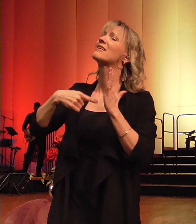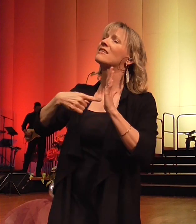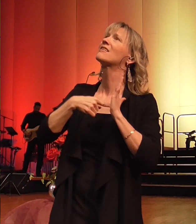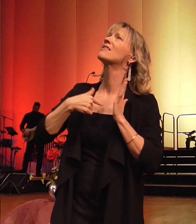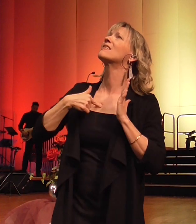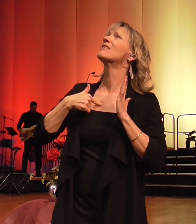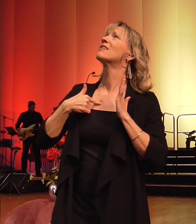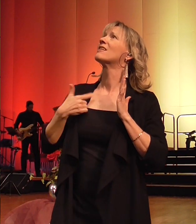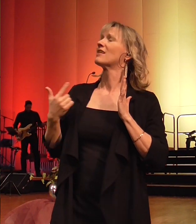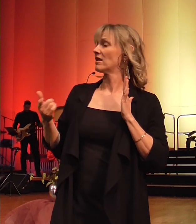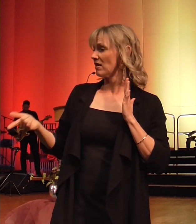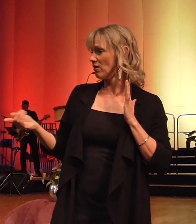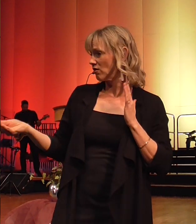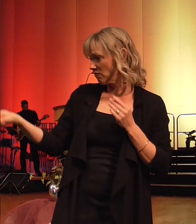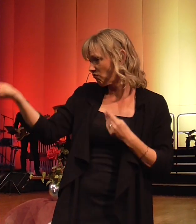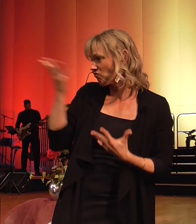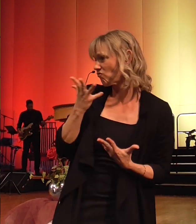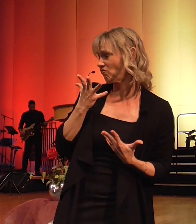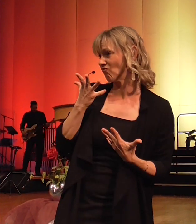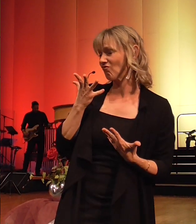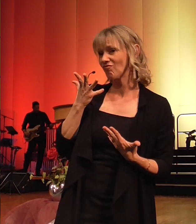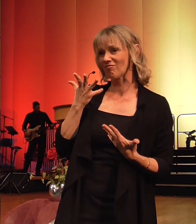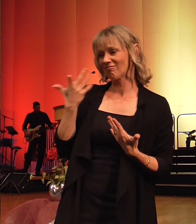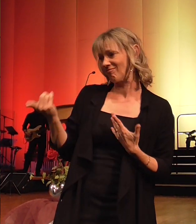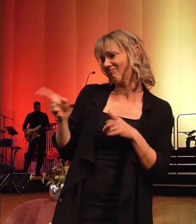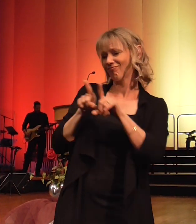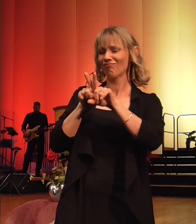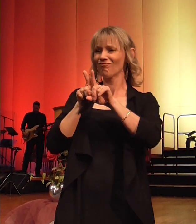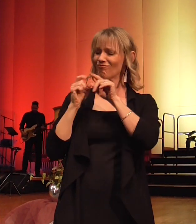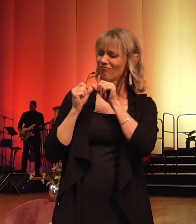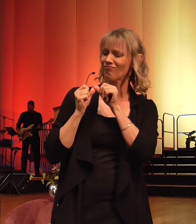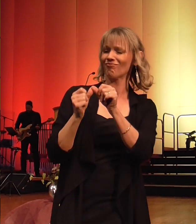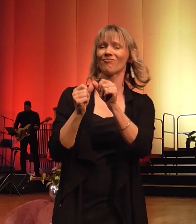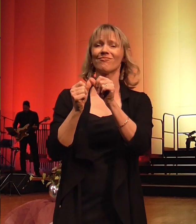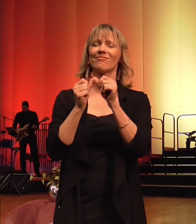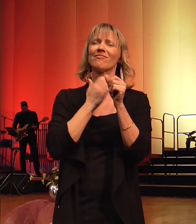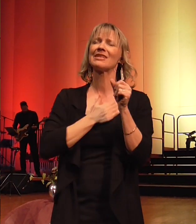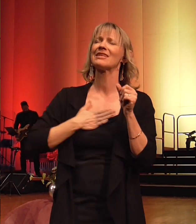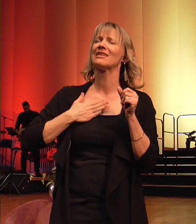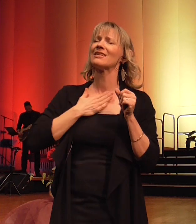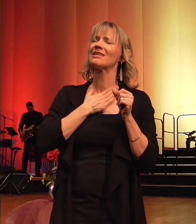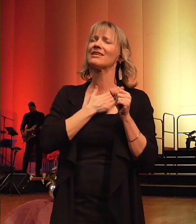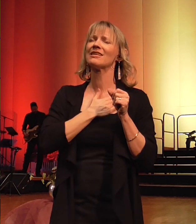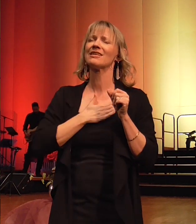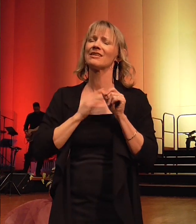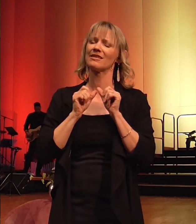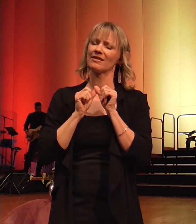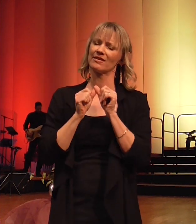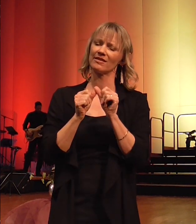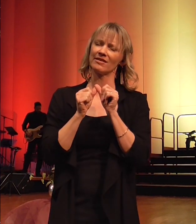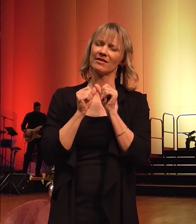sign? Won't you show me that you're still around?